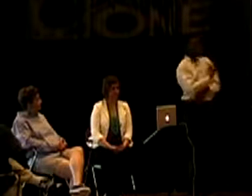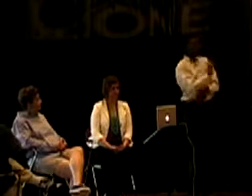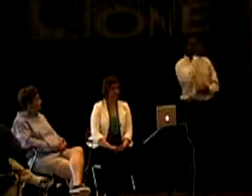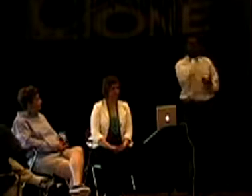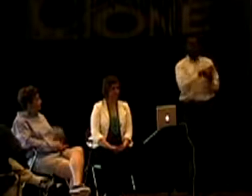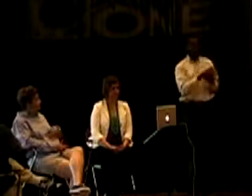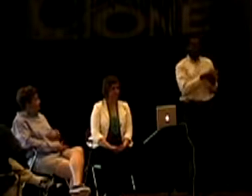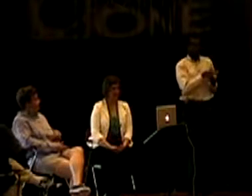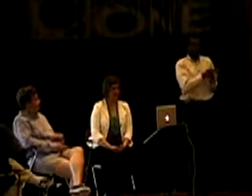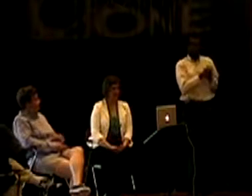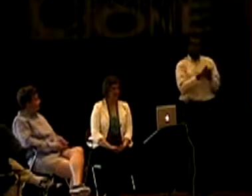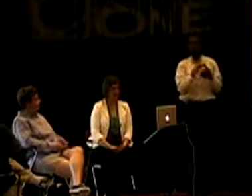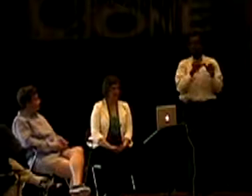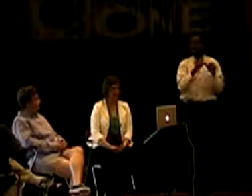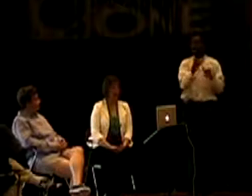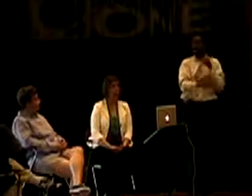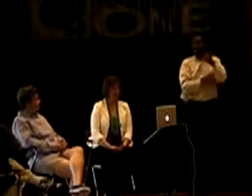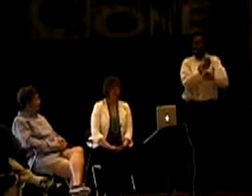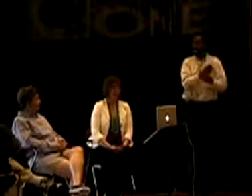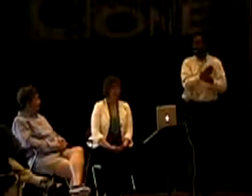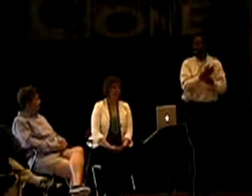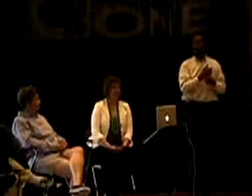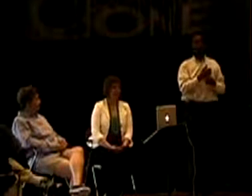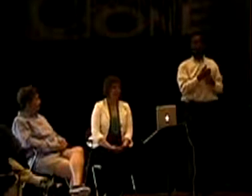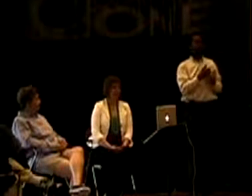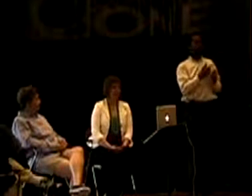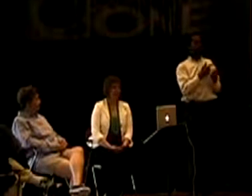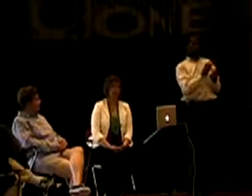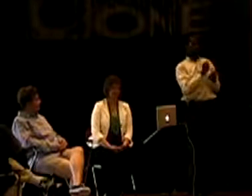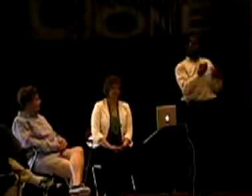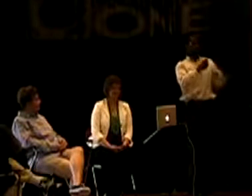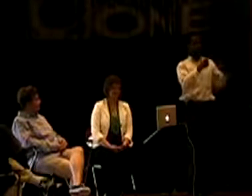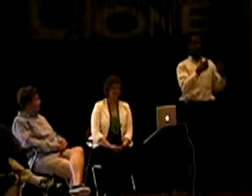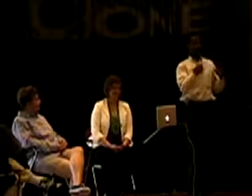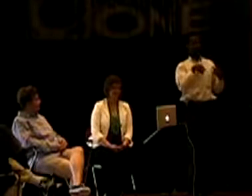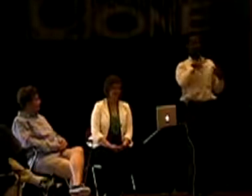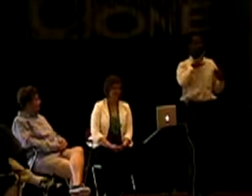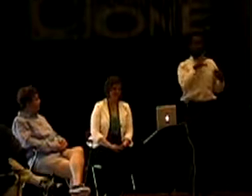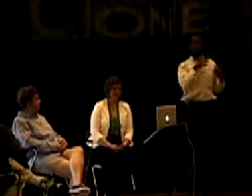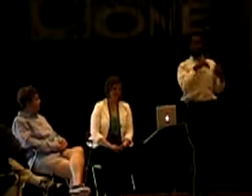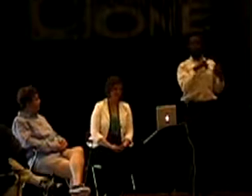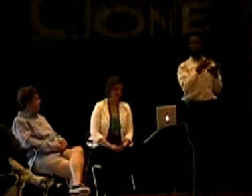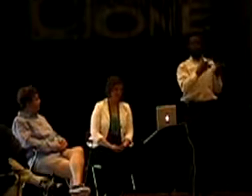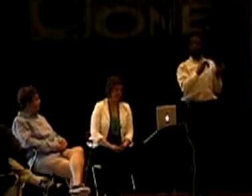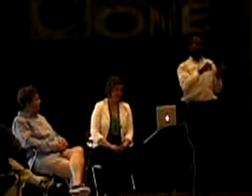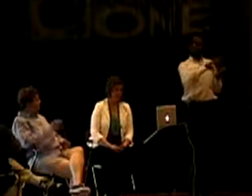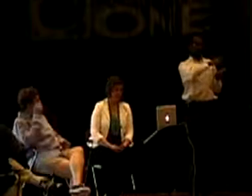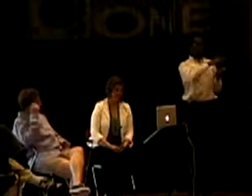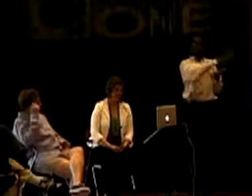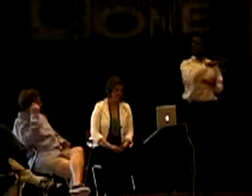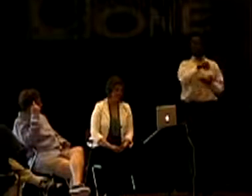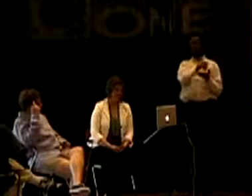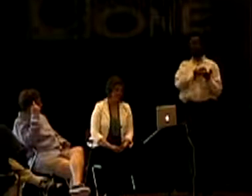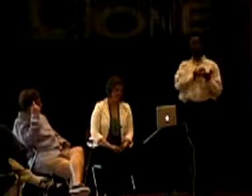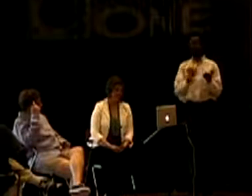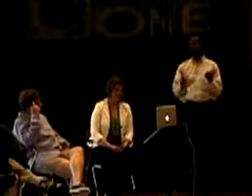frustration and fight that I've had might have worked its way into some relationship in that way. So that part, I think, is more from a universal place.